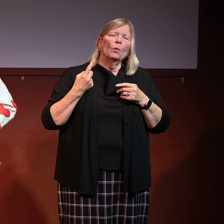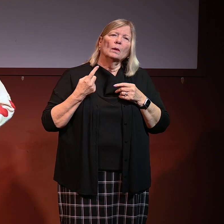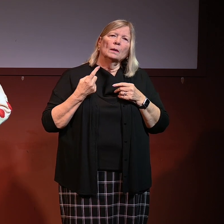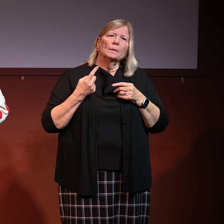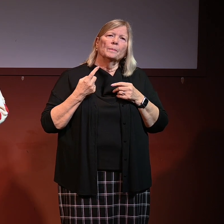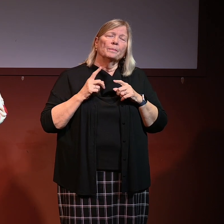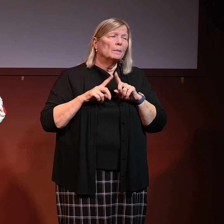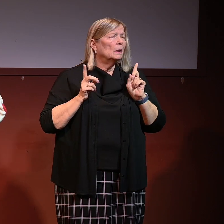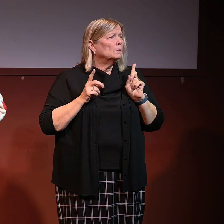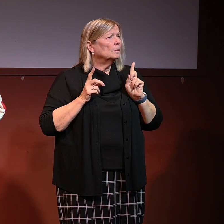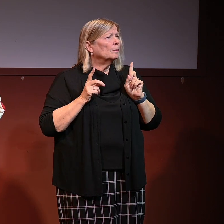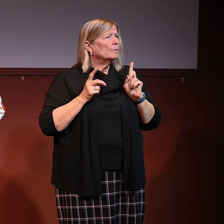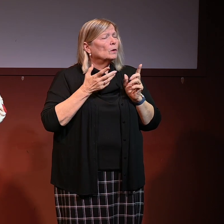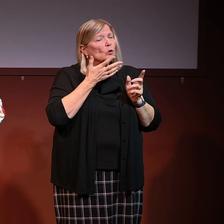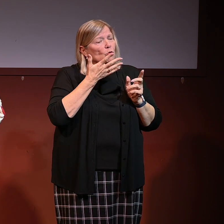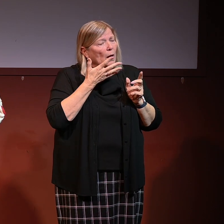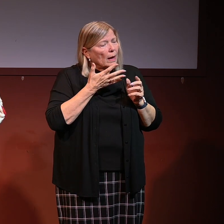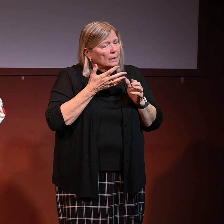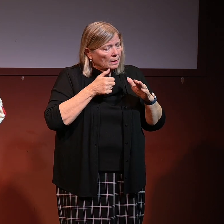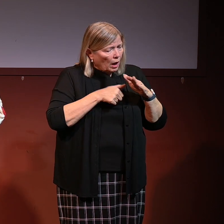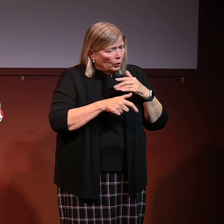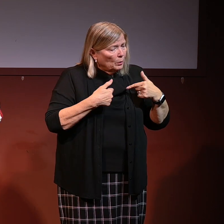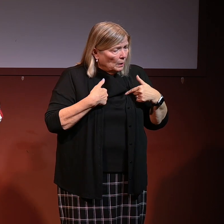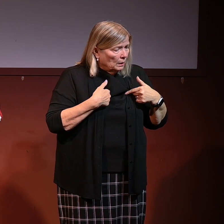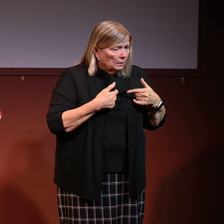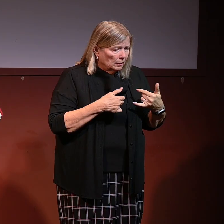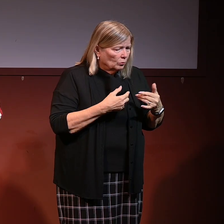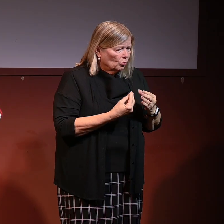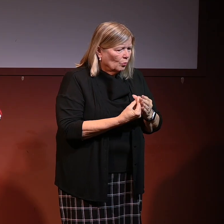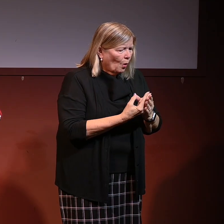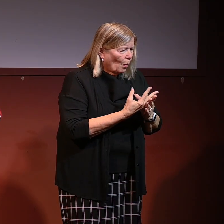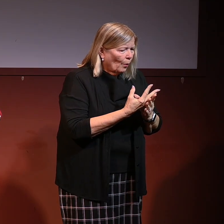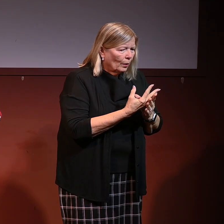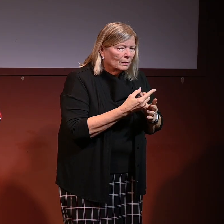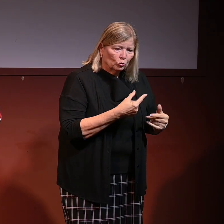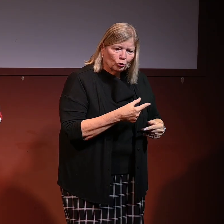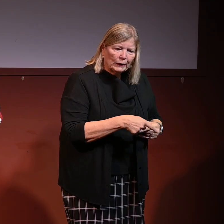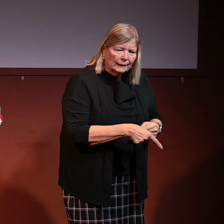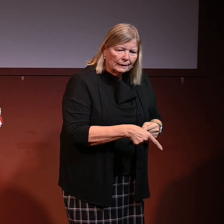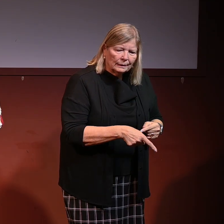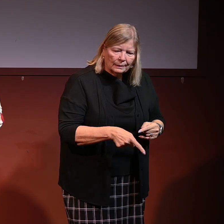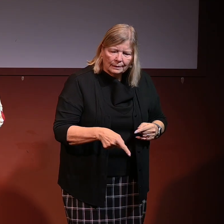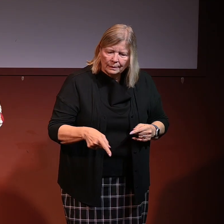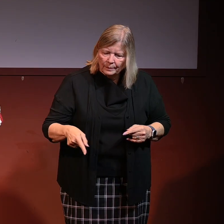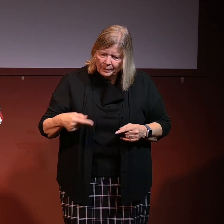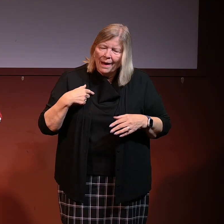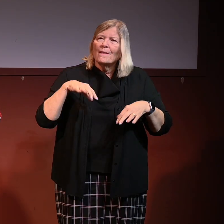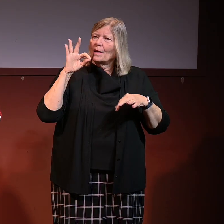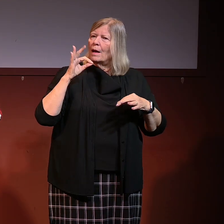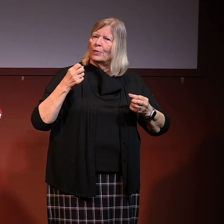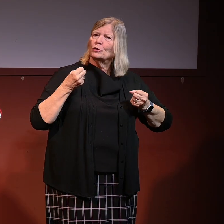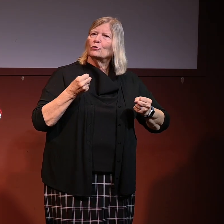But the grass underneath me grows green, and I find the strength to